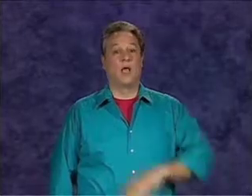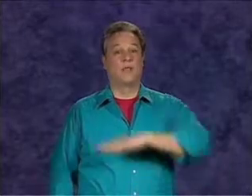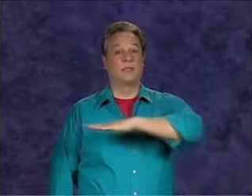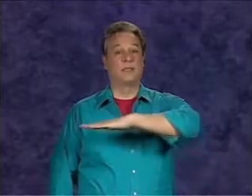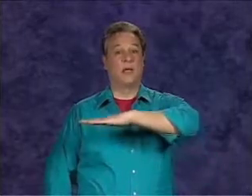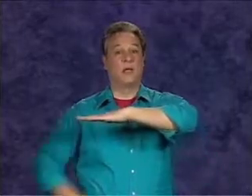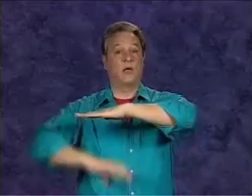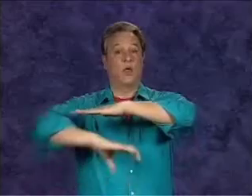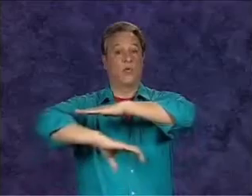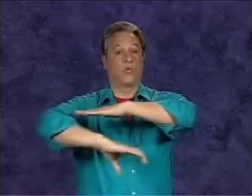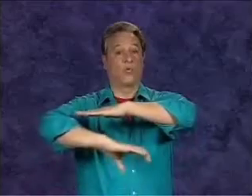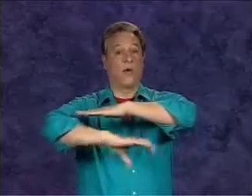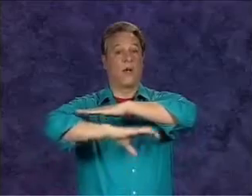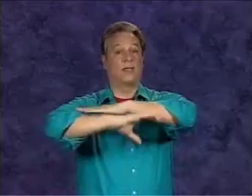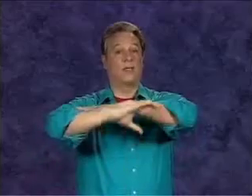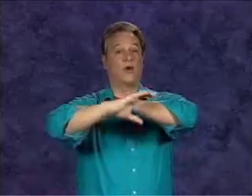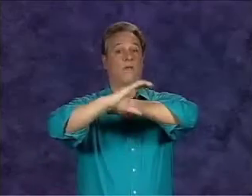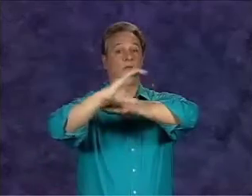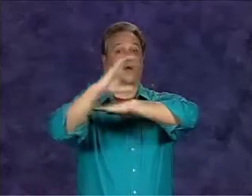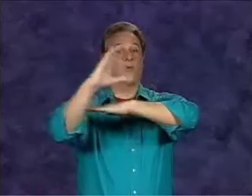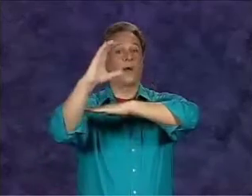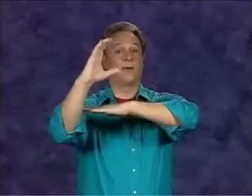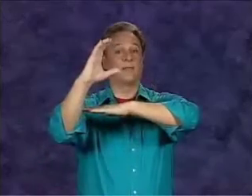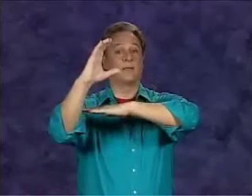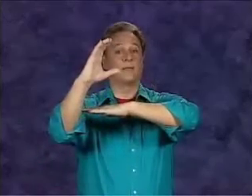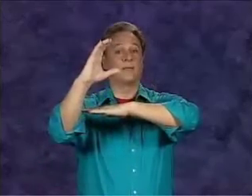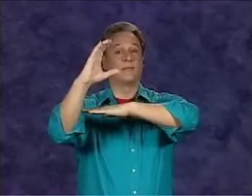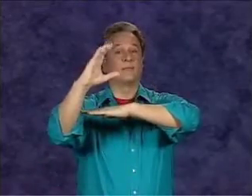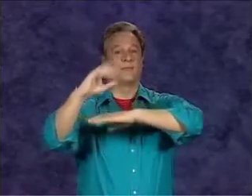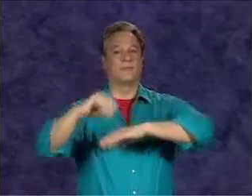The sun rising over the horizon.